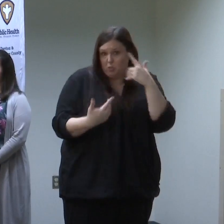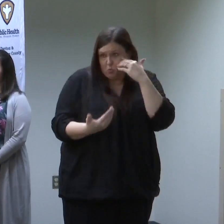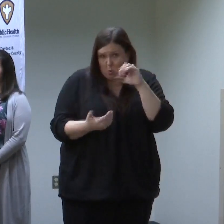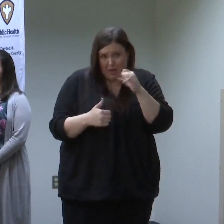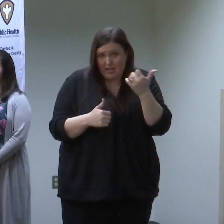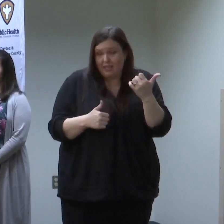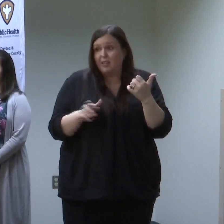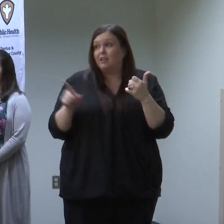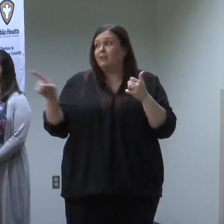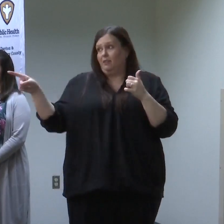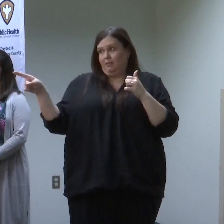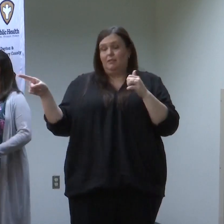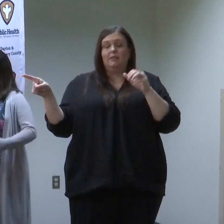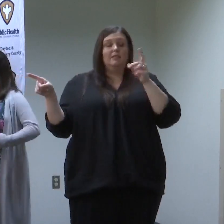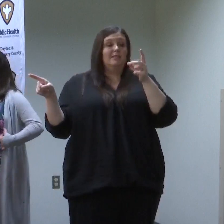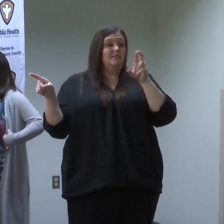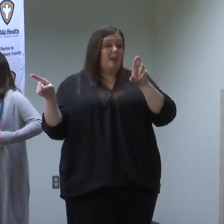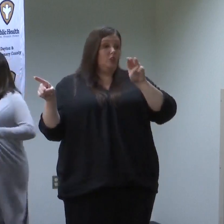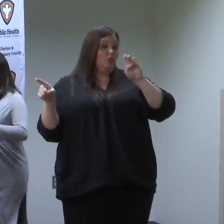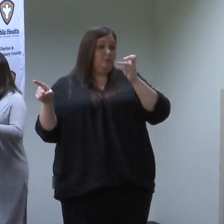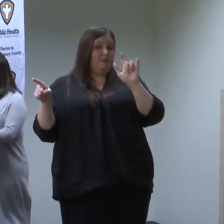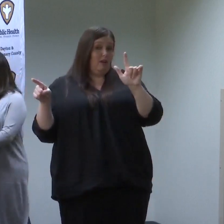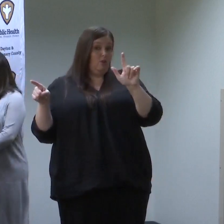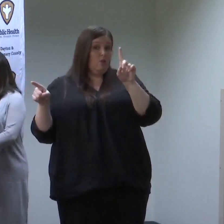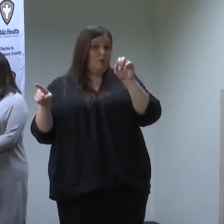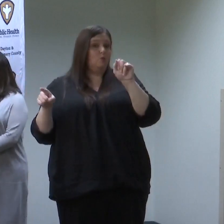We'll have Mickey Doan, our medical director, answer that.